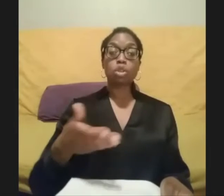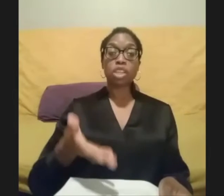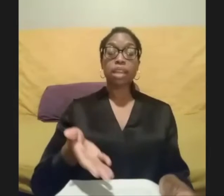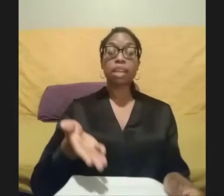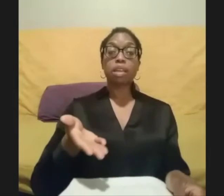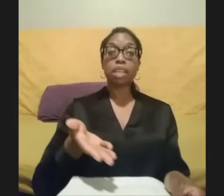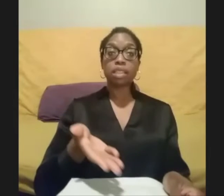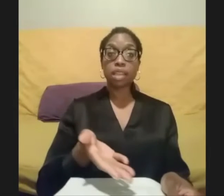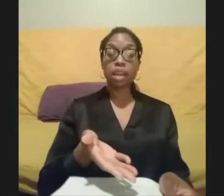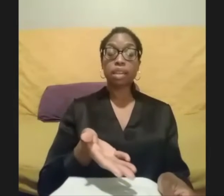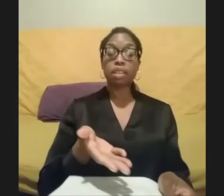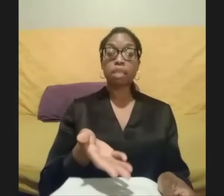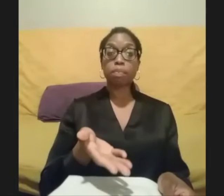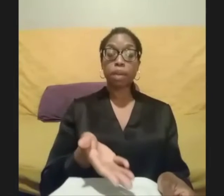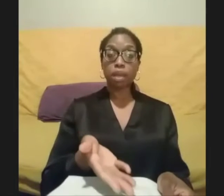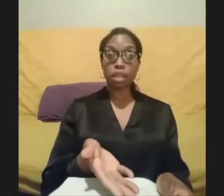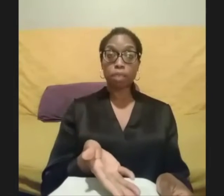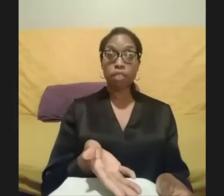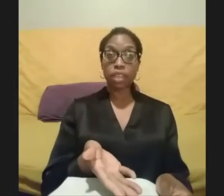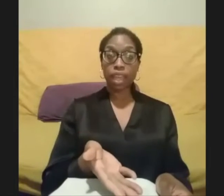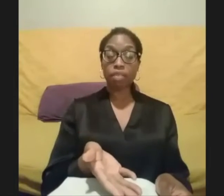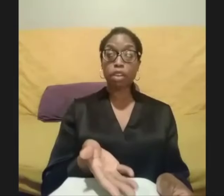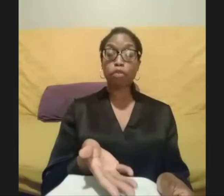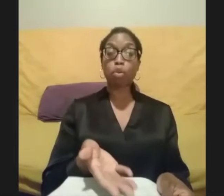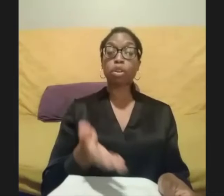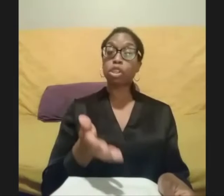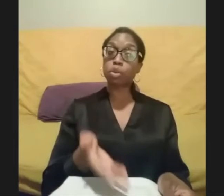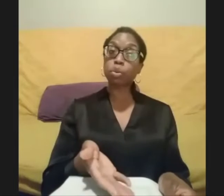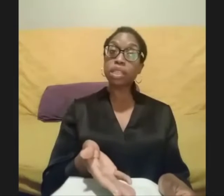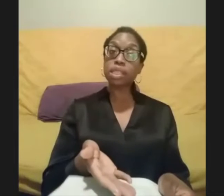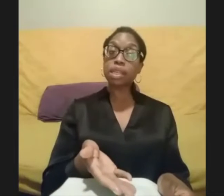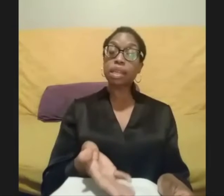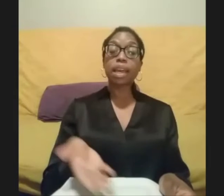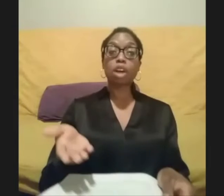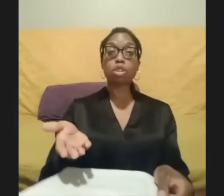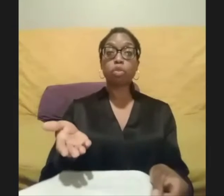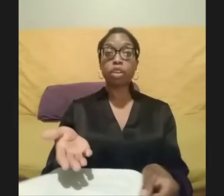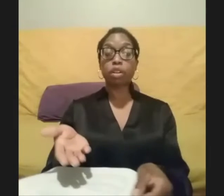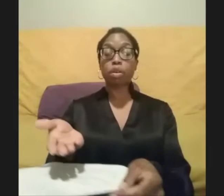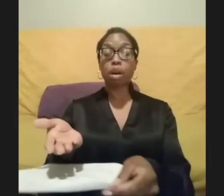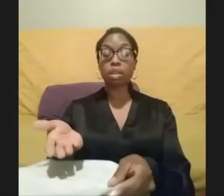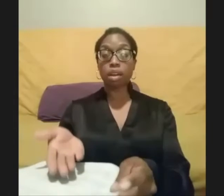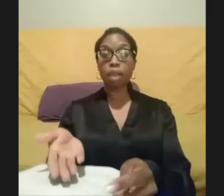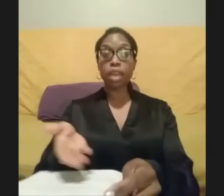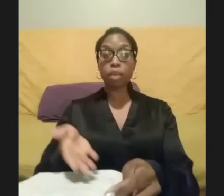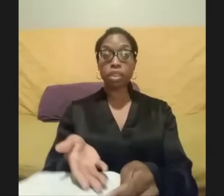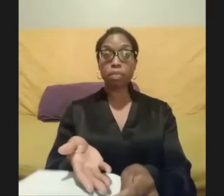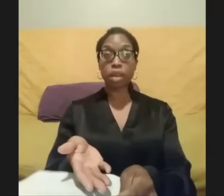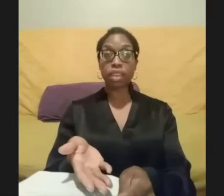check inside the pelvic cavity for the uterus, and also you feel on top and within the pelvic